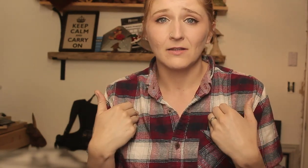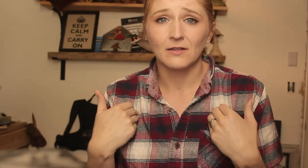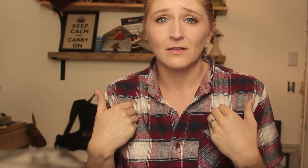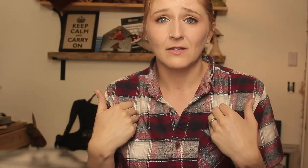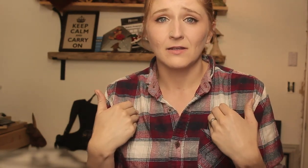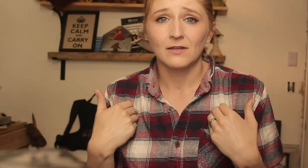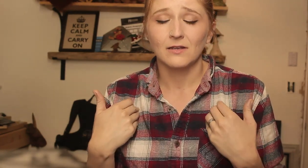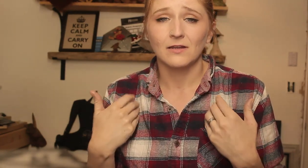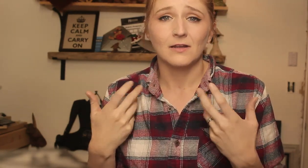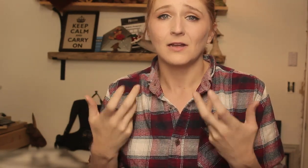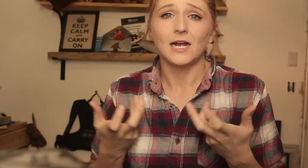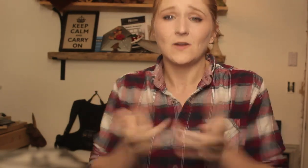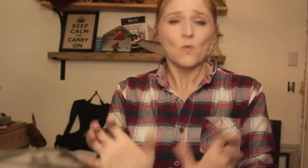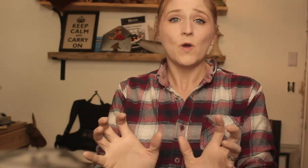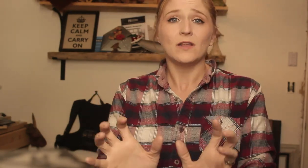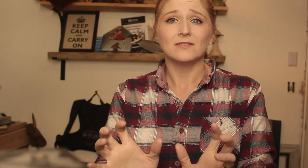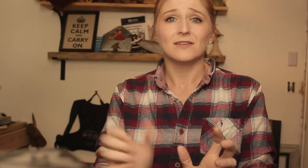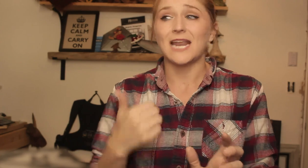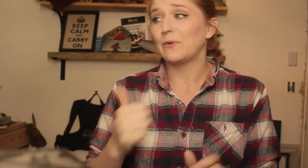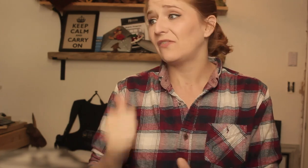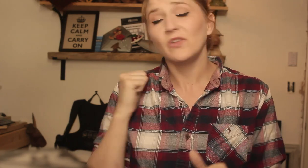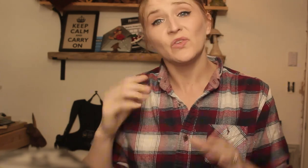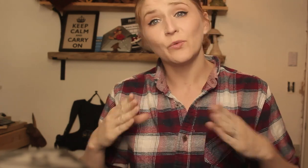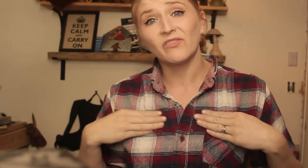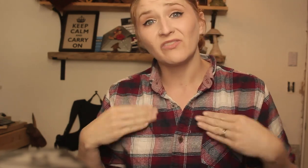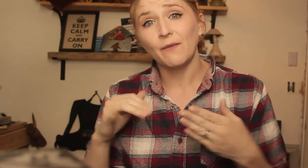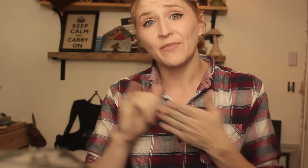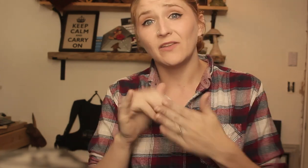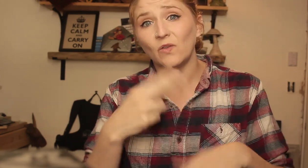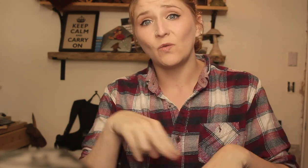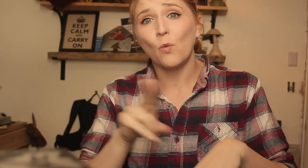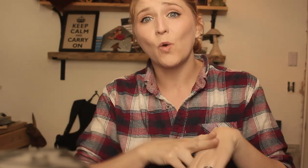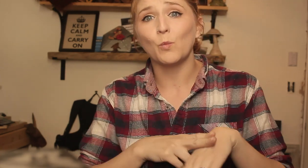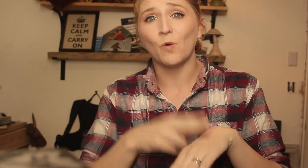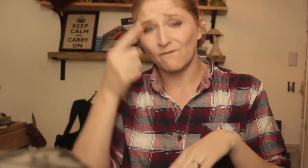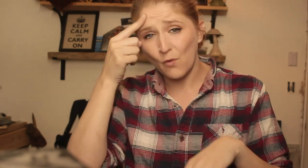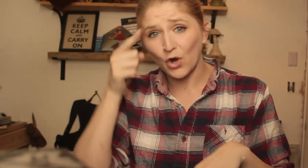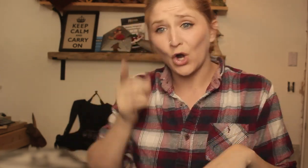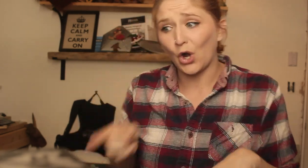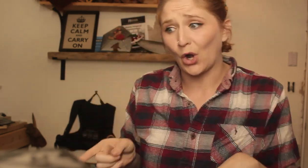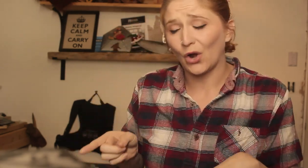I don't want, and I refuse to accept that it's a normal for her.